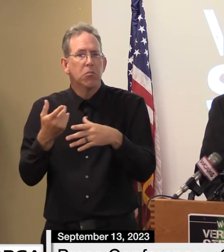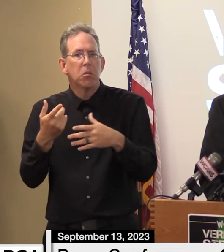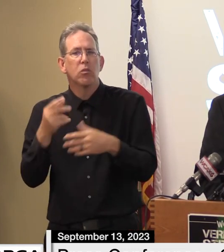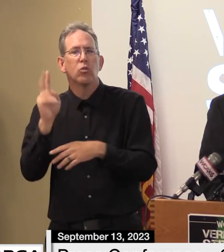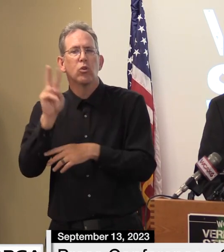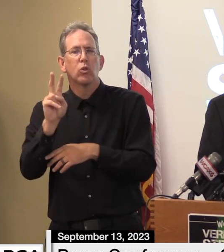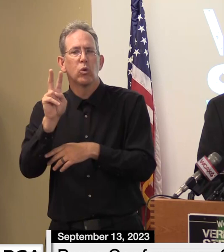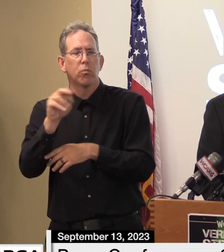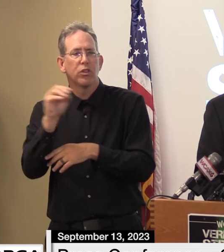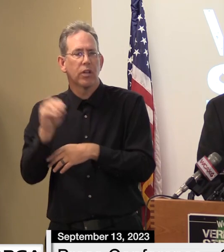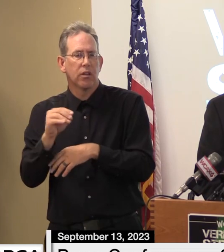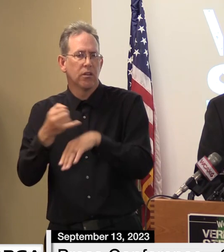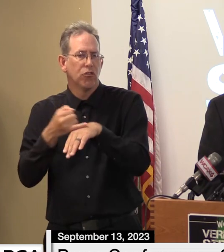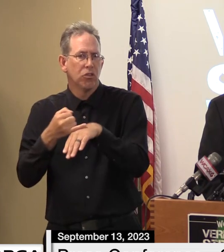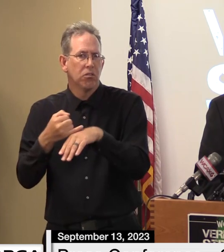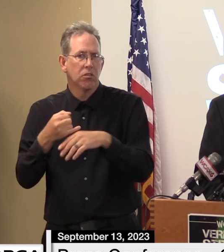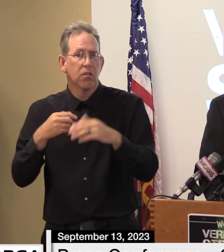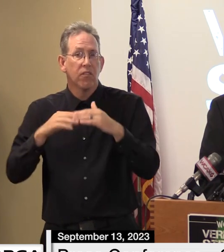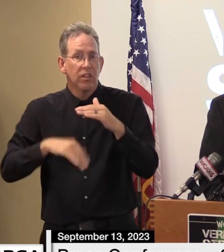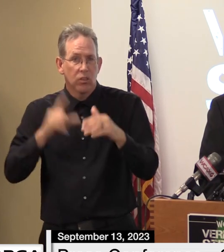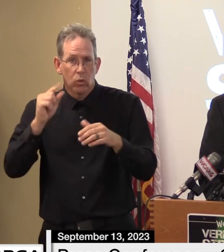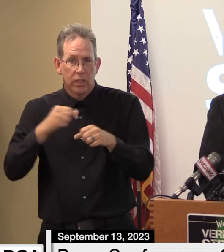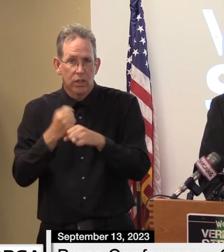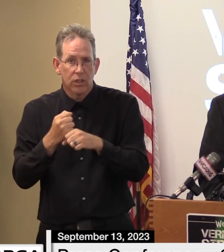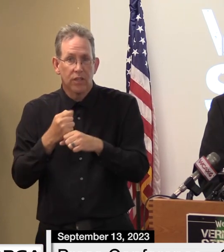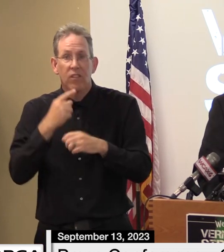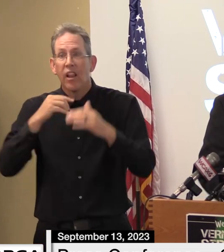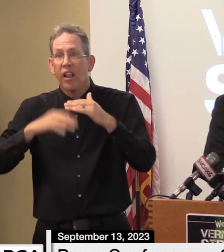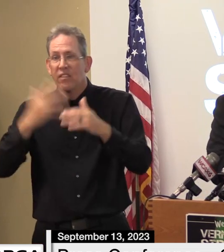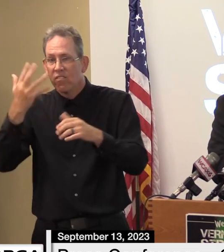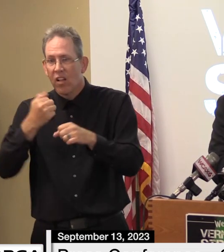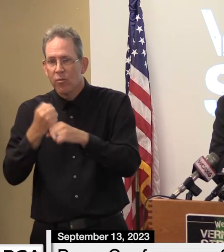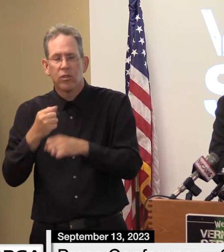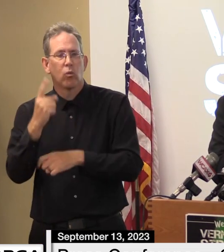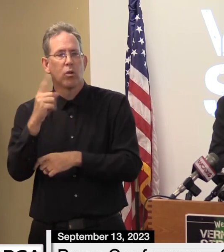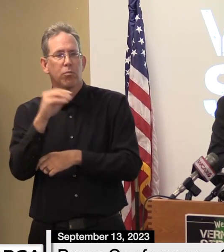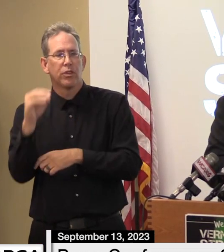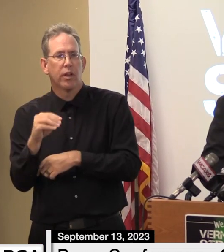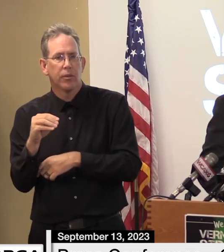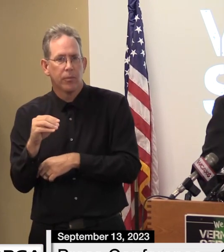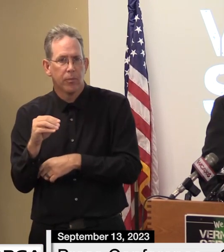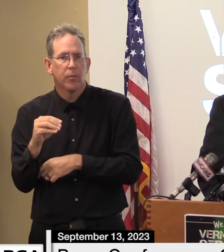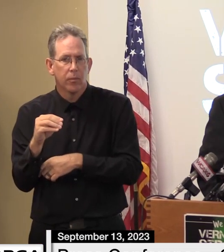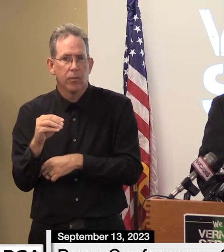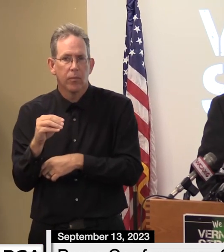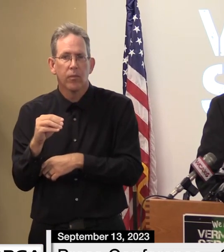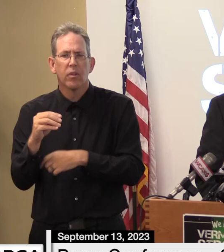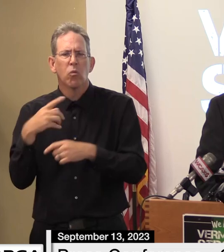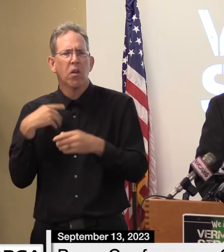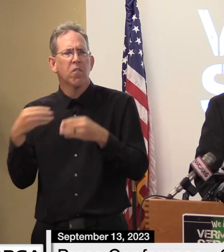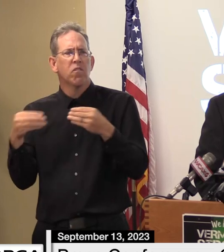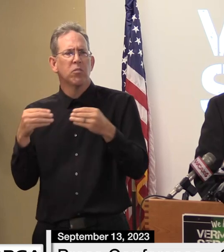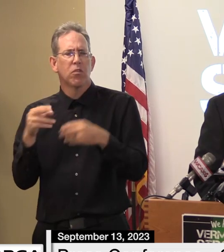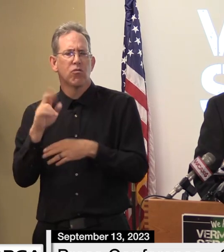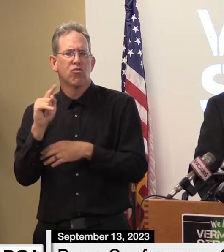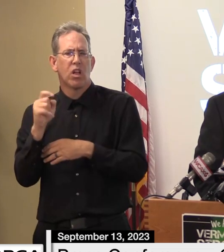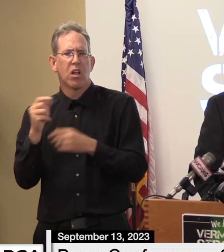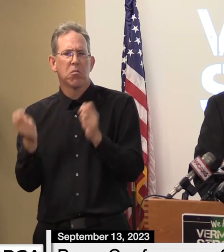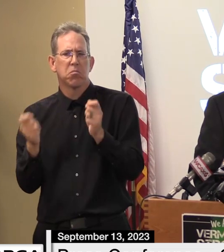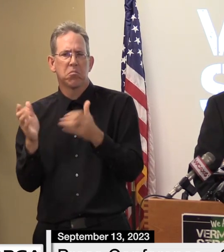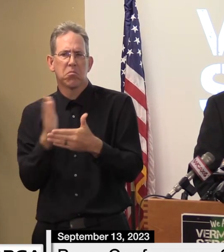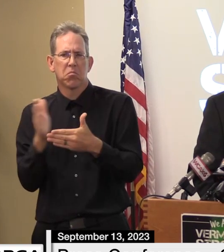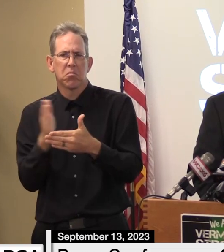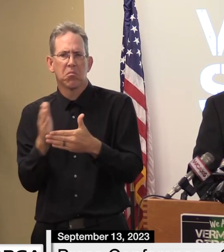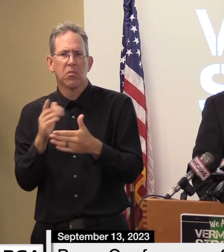2%. If the loan were less than 5 years, it would be 1%. So it's a flexible rate based on how long you're taking out the